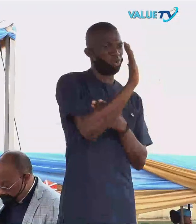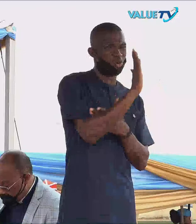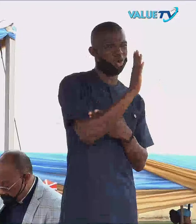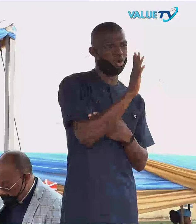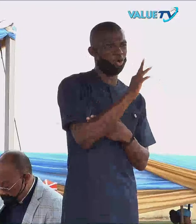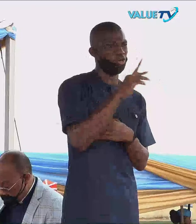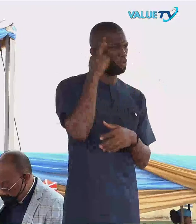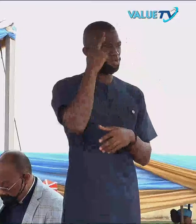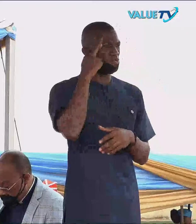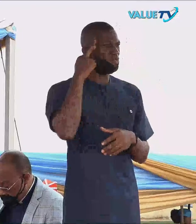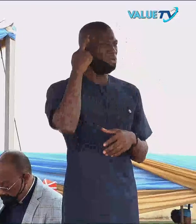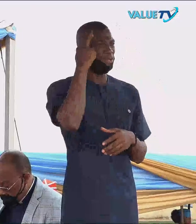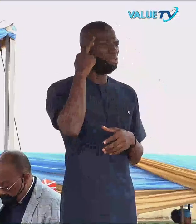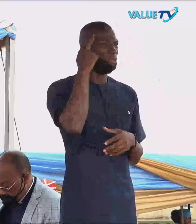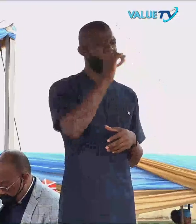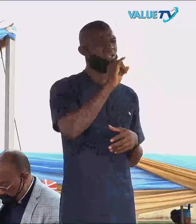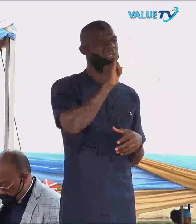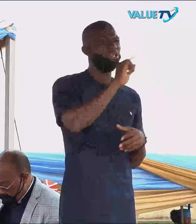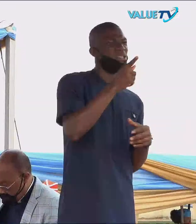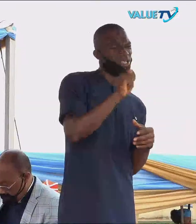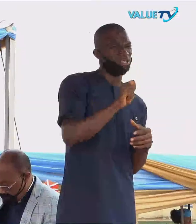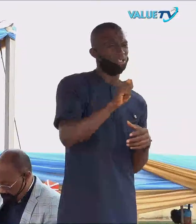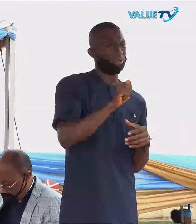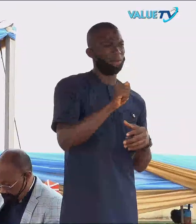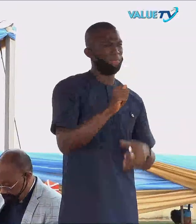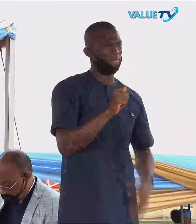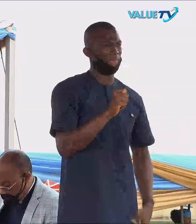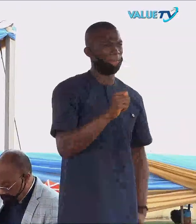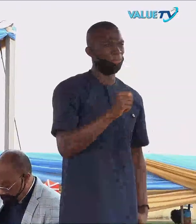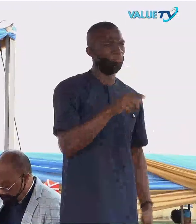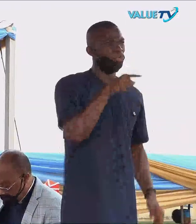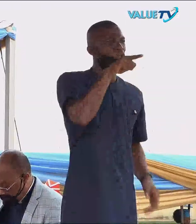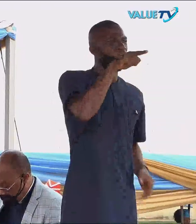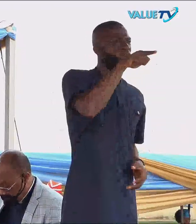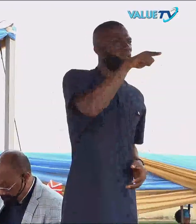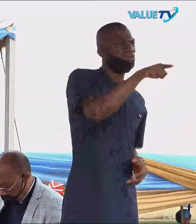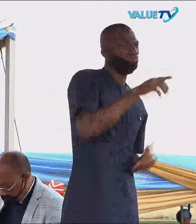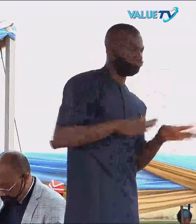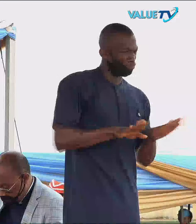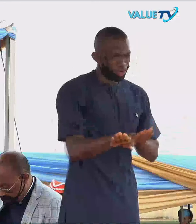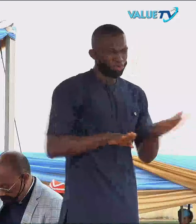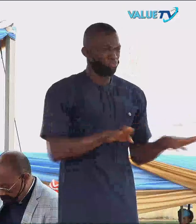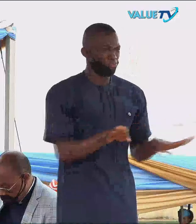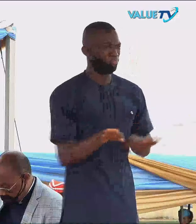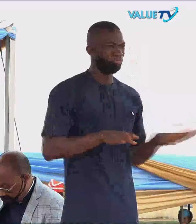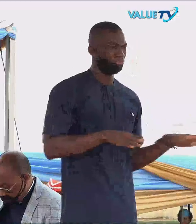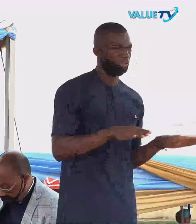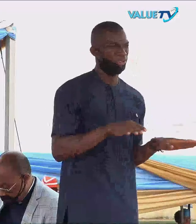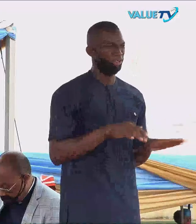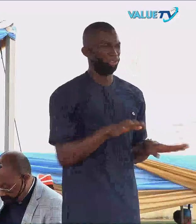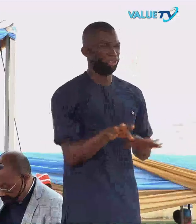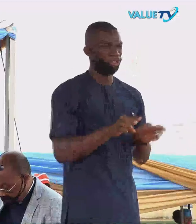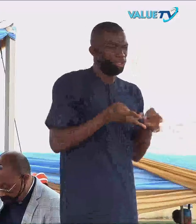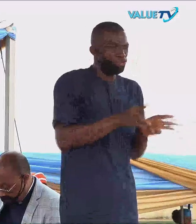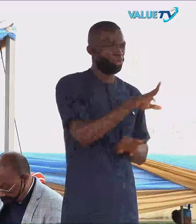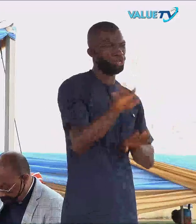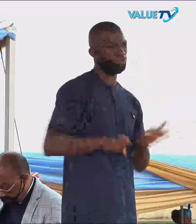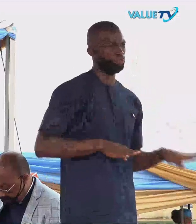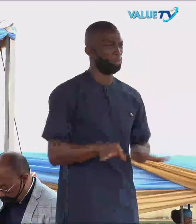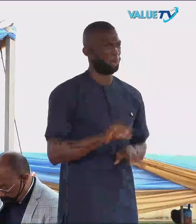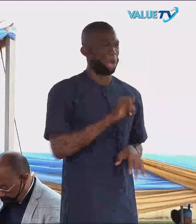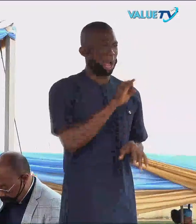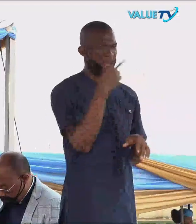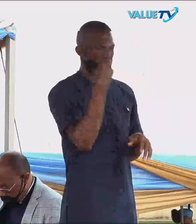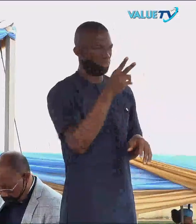Purpose is the reason why you behave the way you behave. I saw